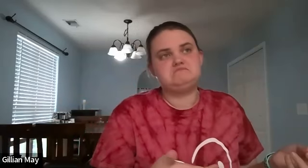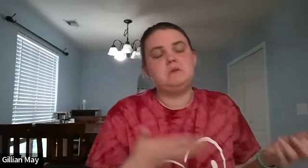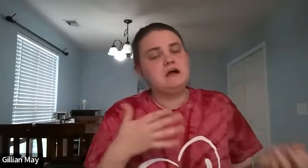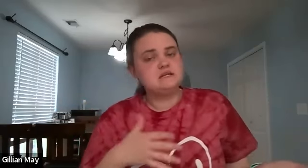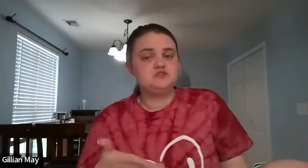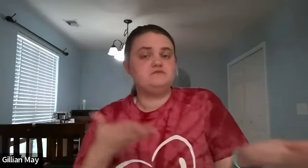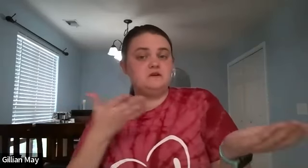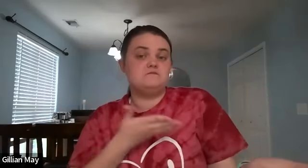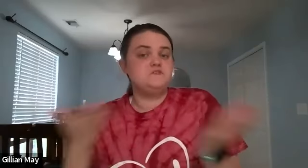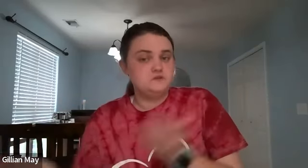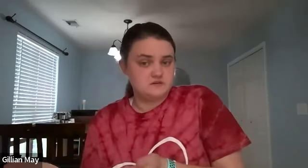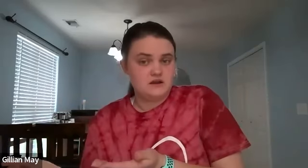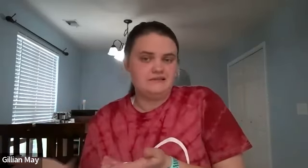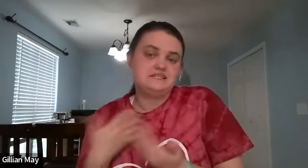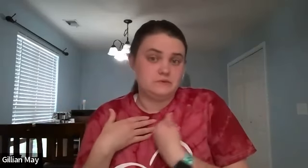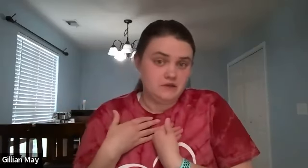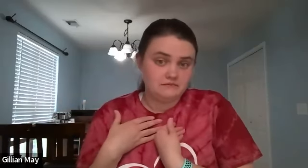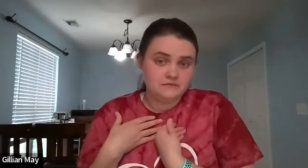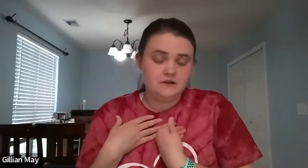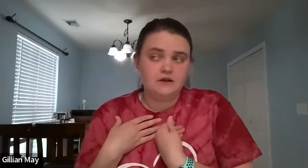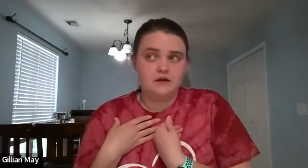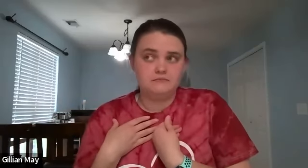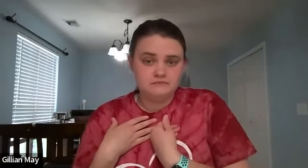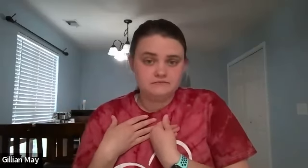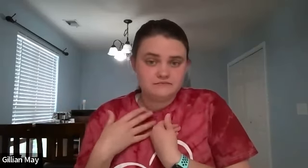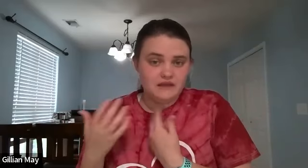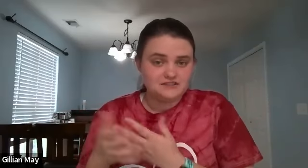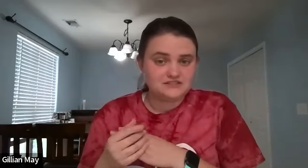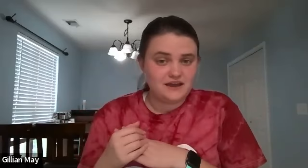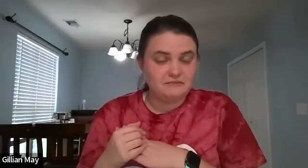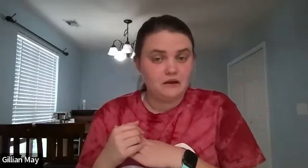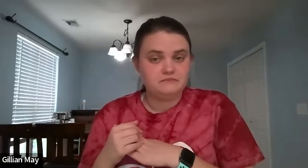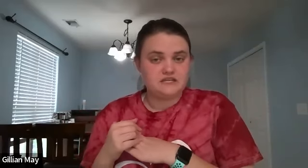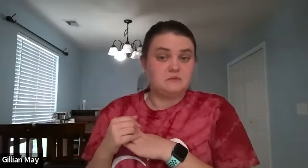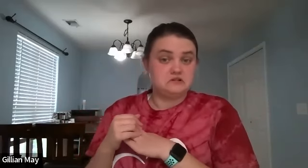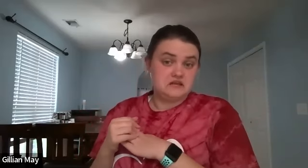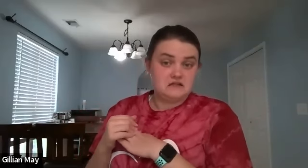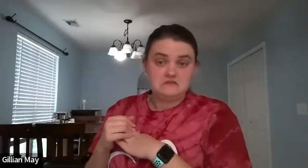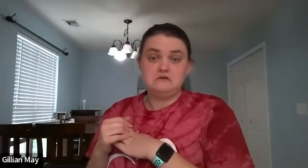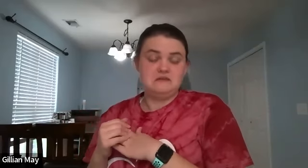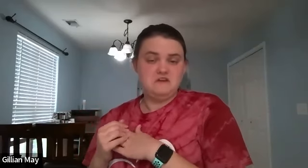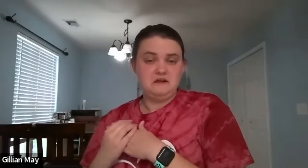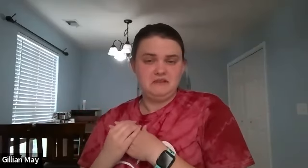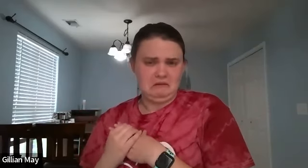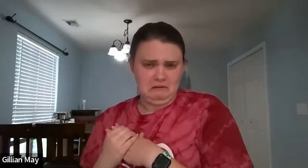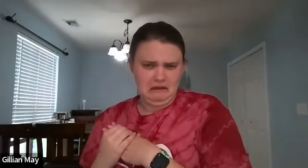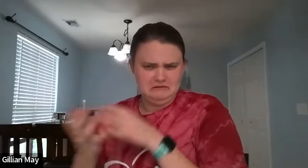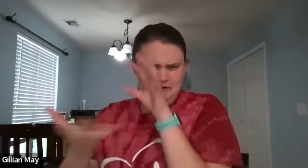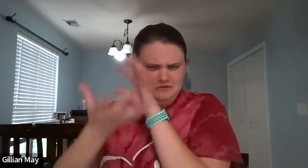a lot of times you're very confused about it, at least with me. That's just kind of that's my personality though, is I'm very like, I don't know, I'm